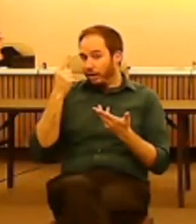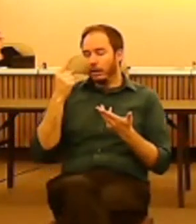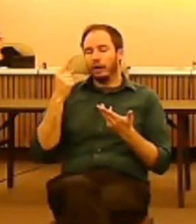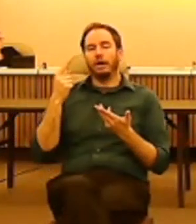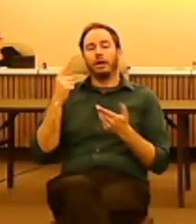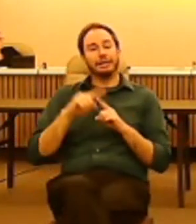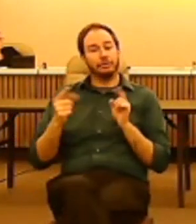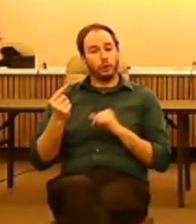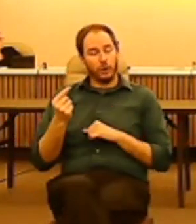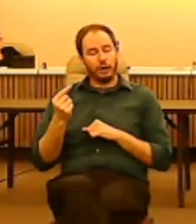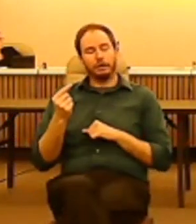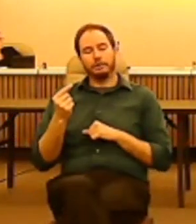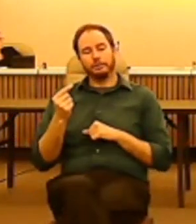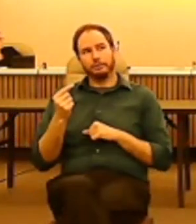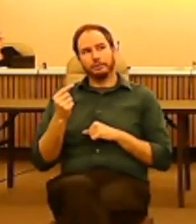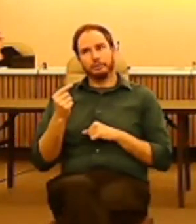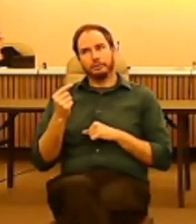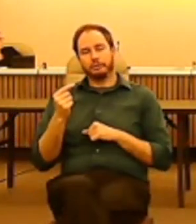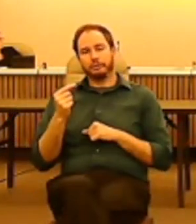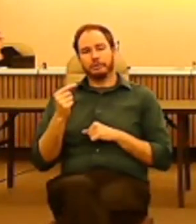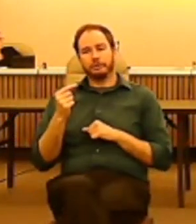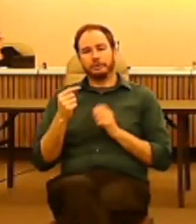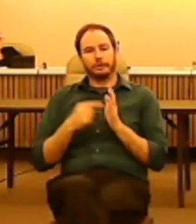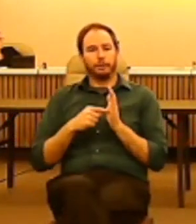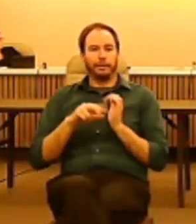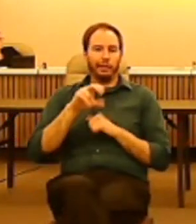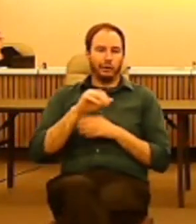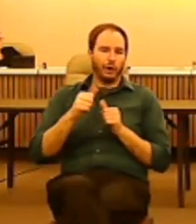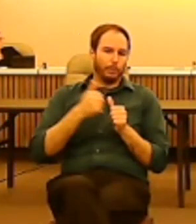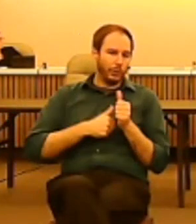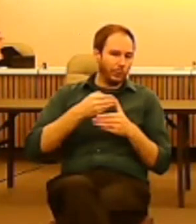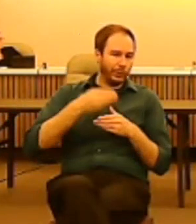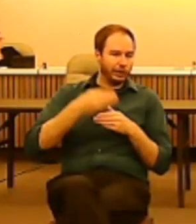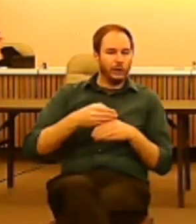difference is $30 a window, $50 a window.